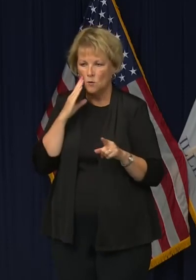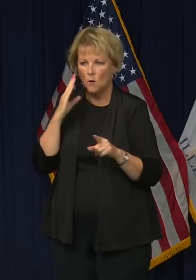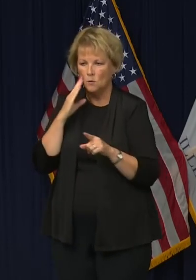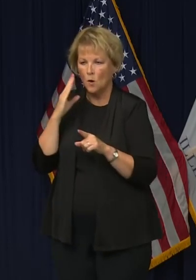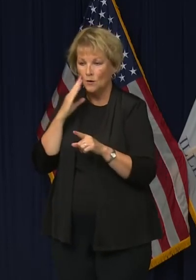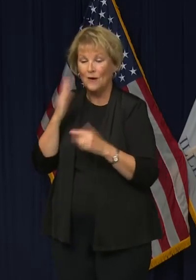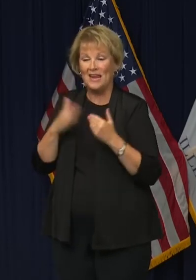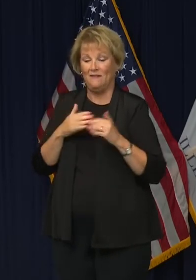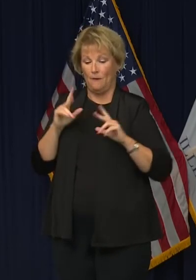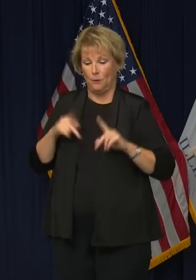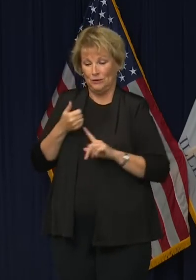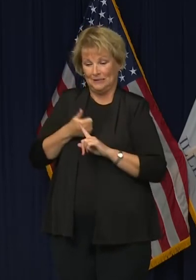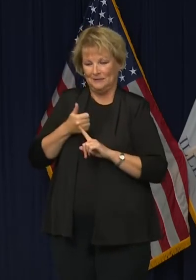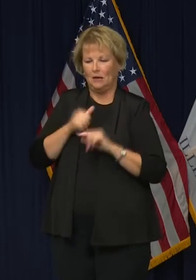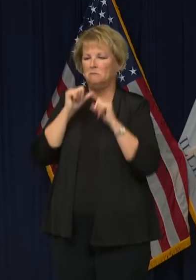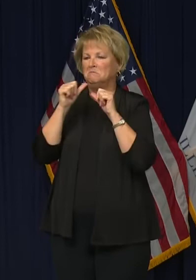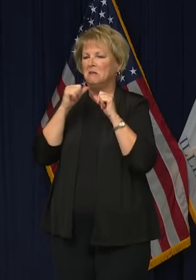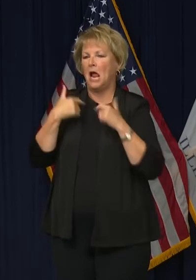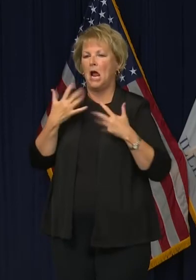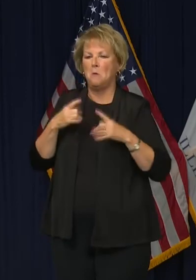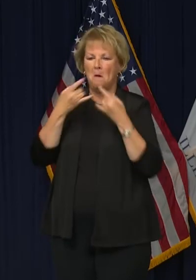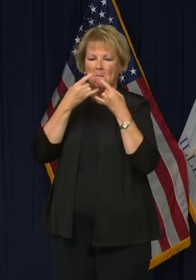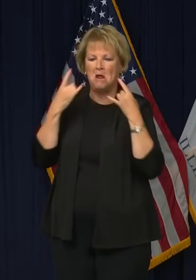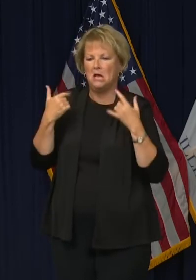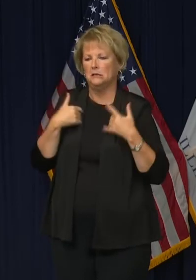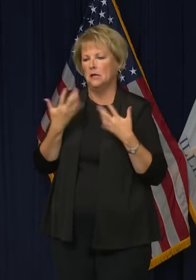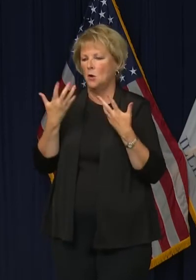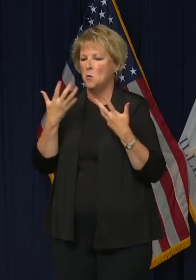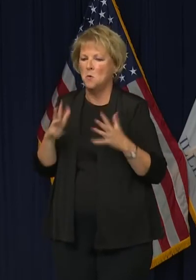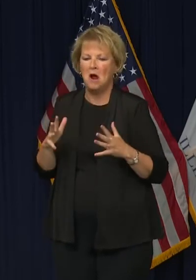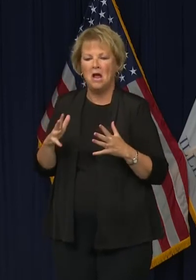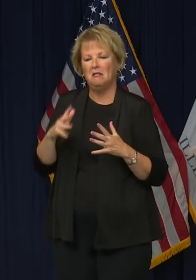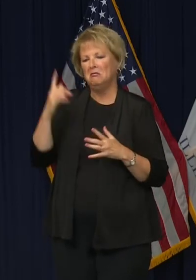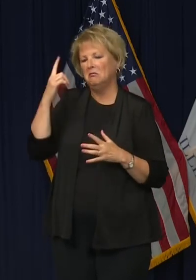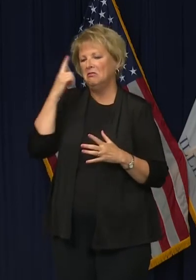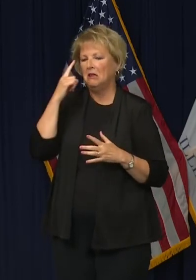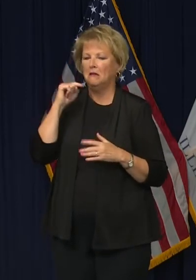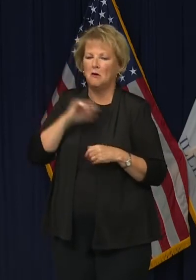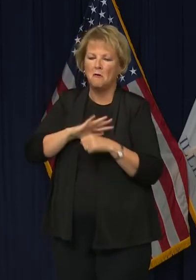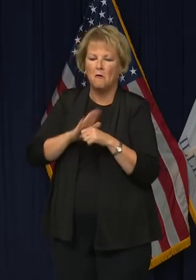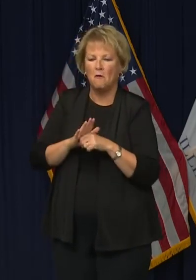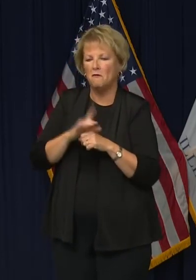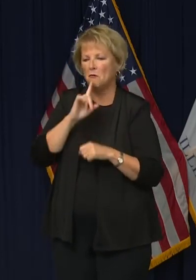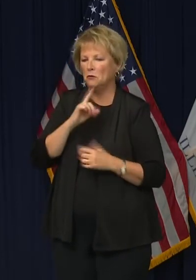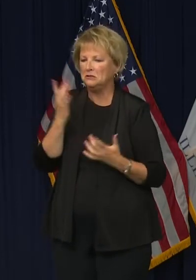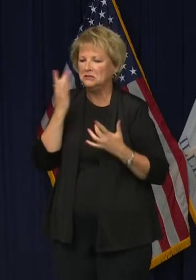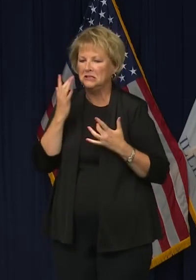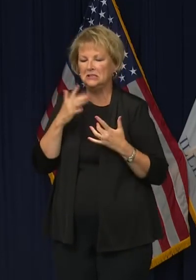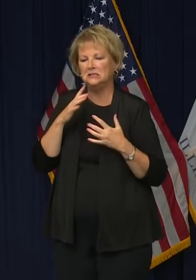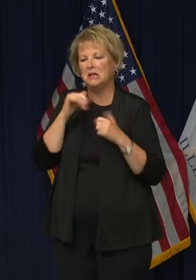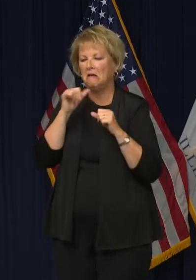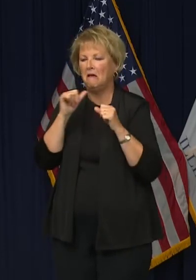been denying that they should wear a mask and denying that this is a real disease,